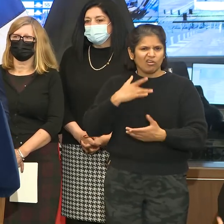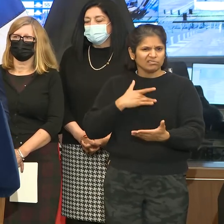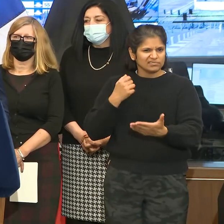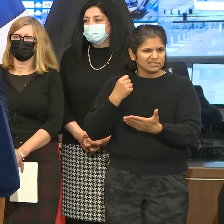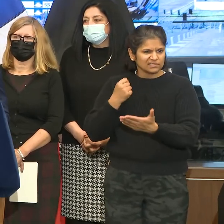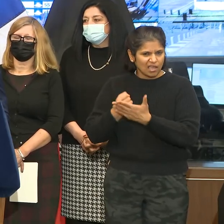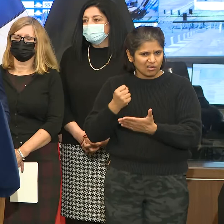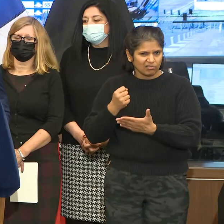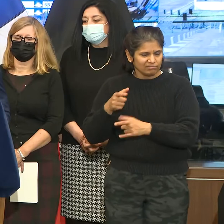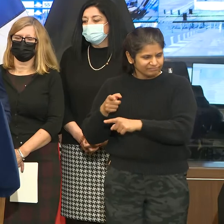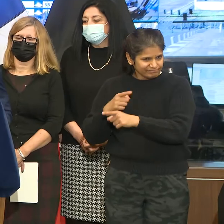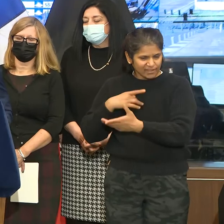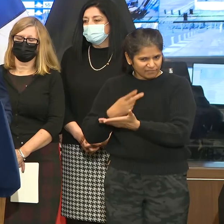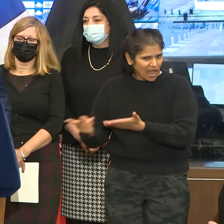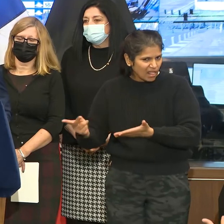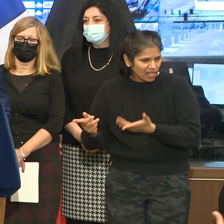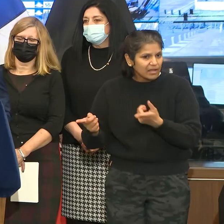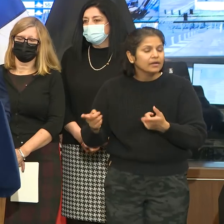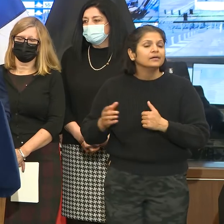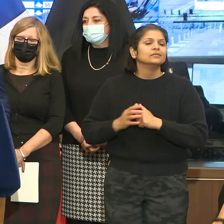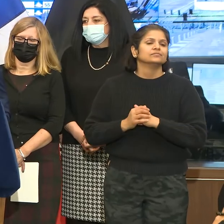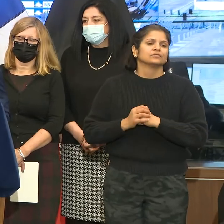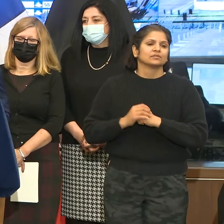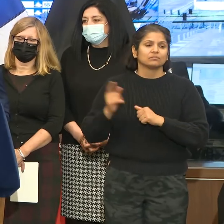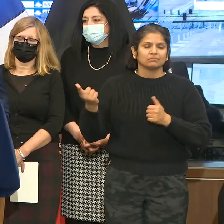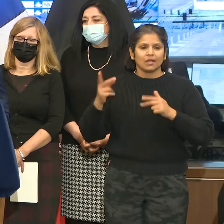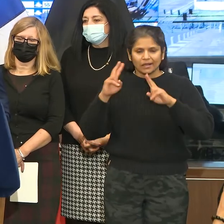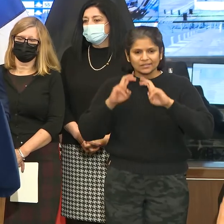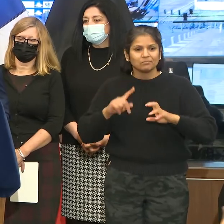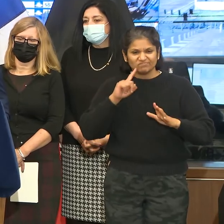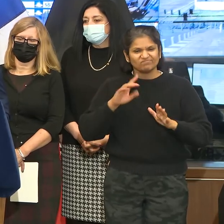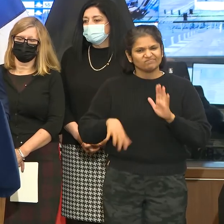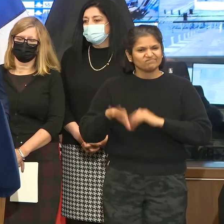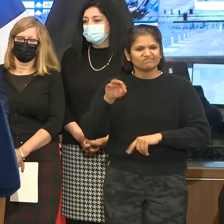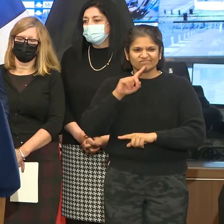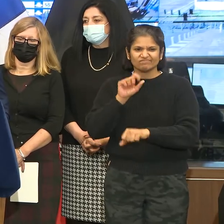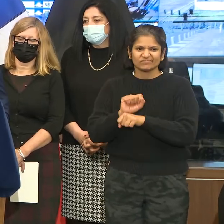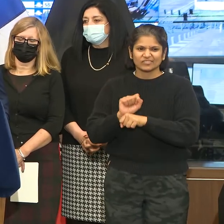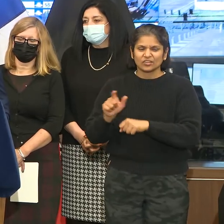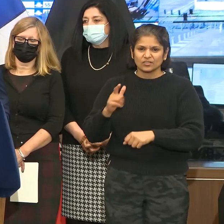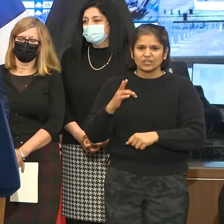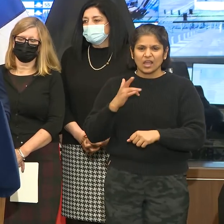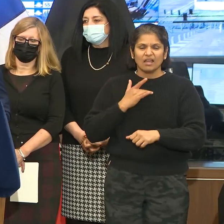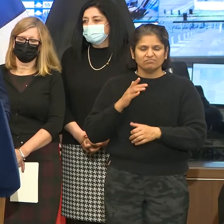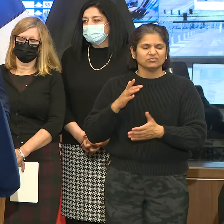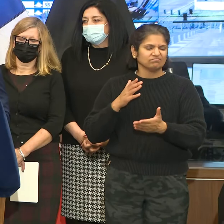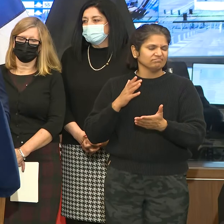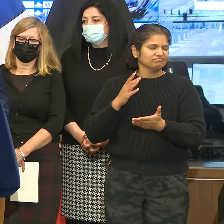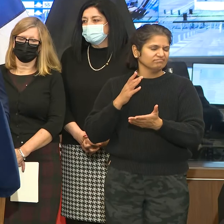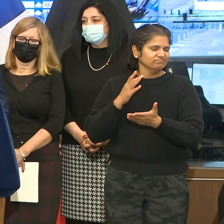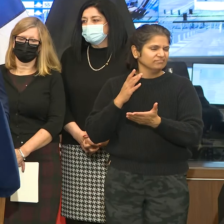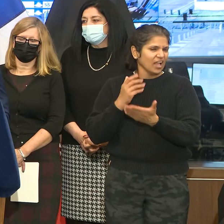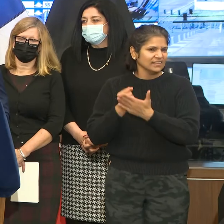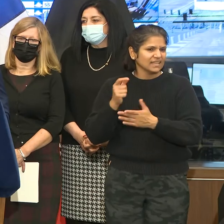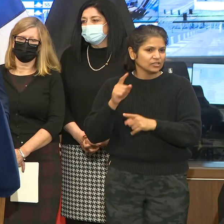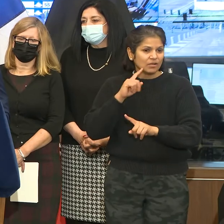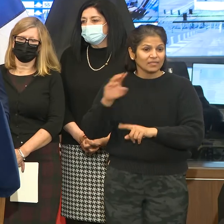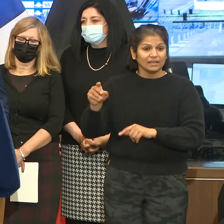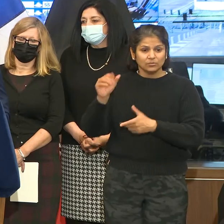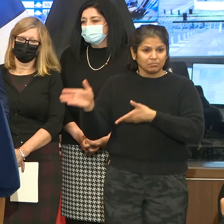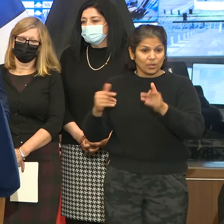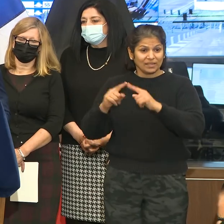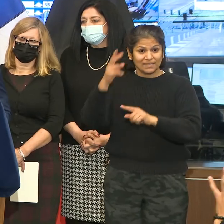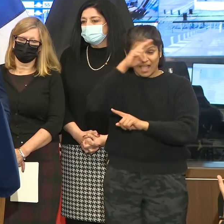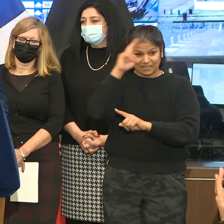the exact cause of death. But being in the hospital yesterday with his family and just seeing the impact